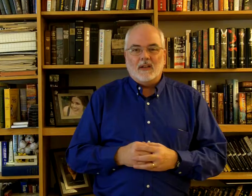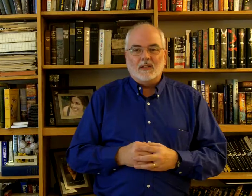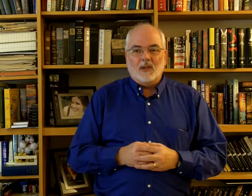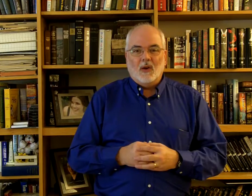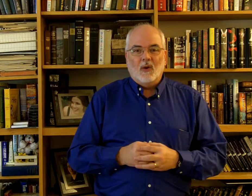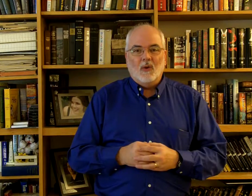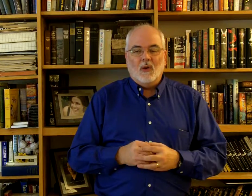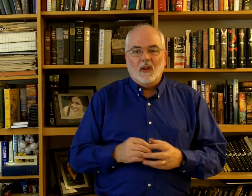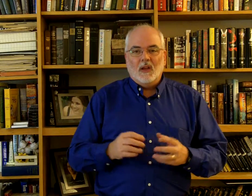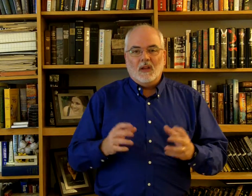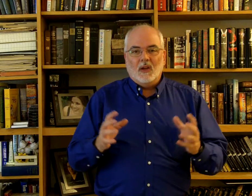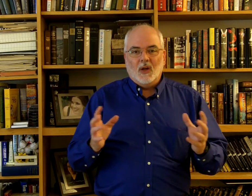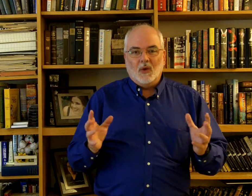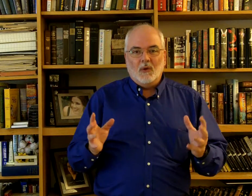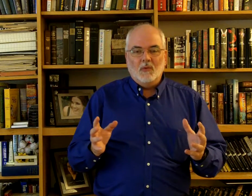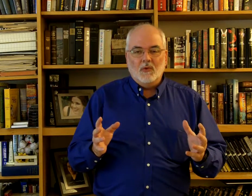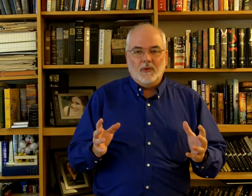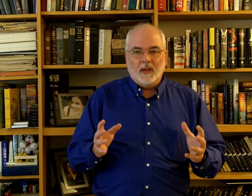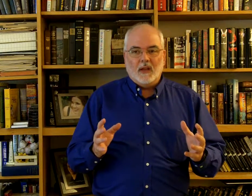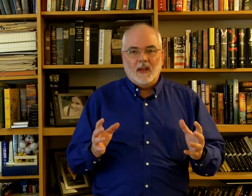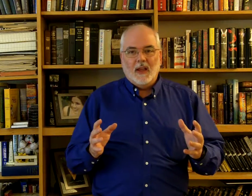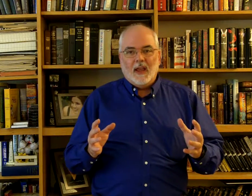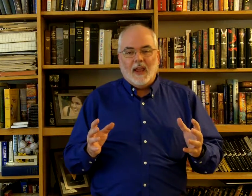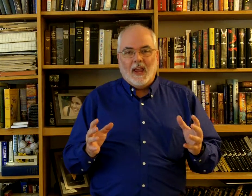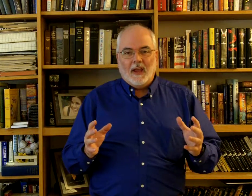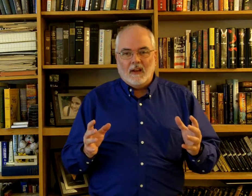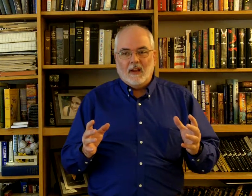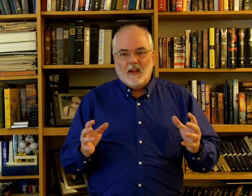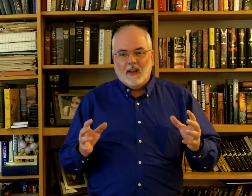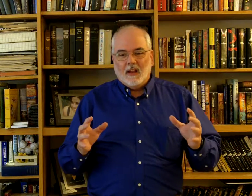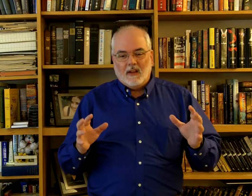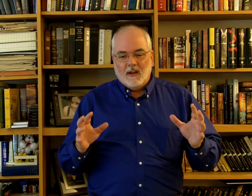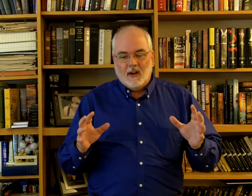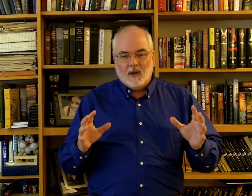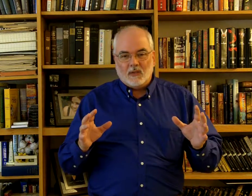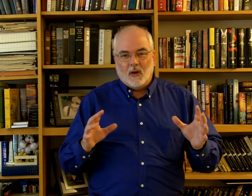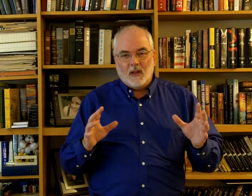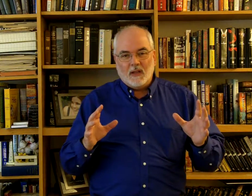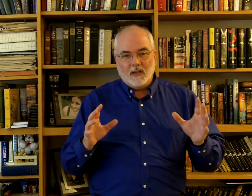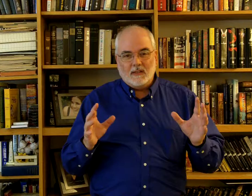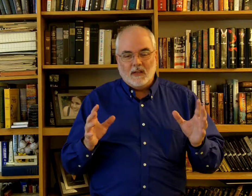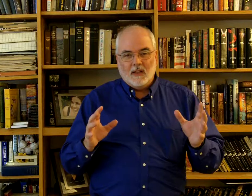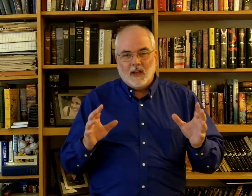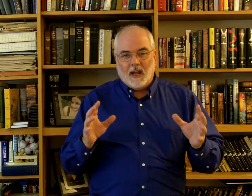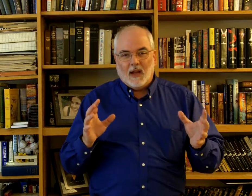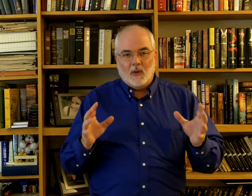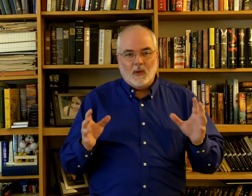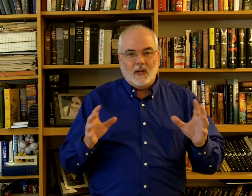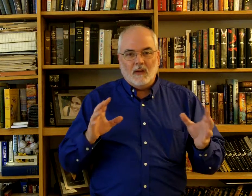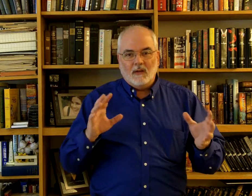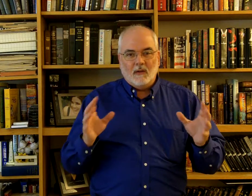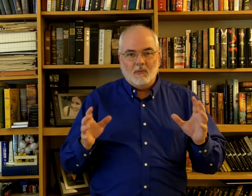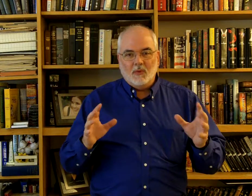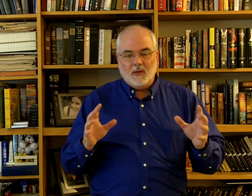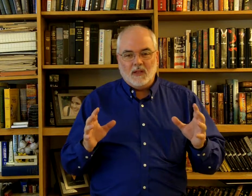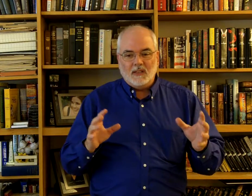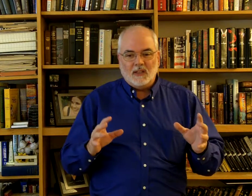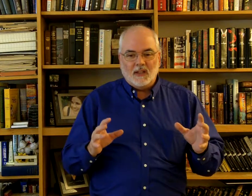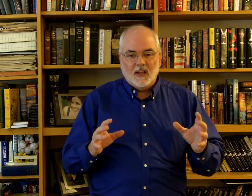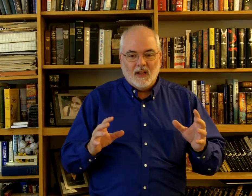so you go to a movie, and, you know, it's one of these Halloween movies, and you